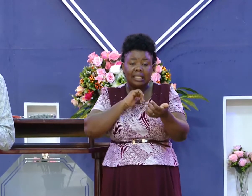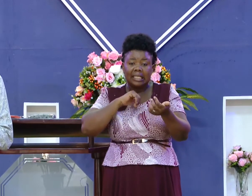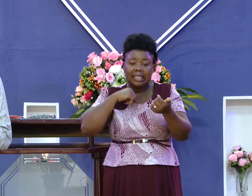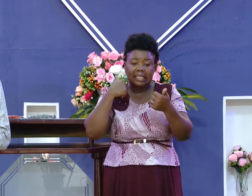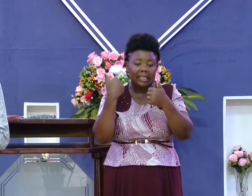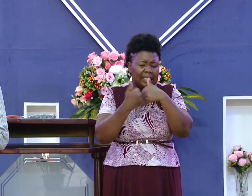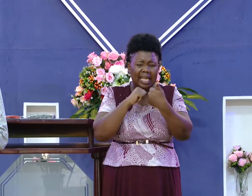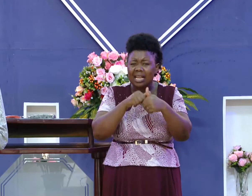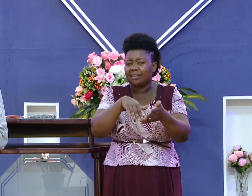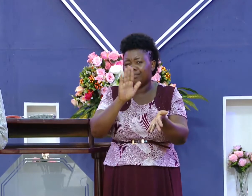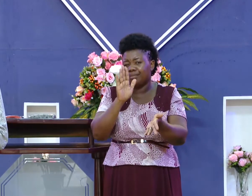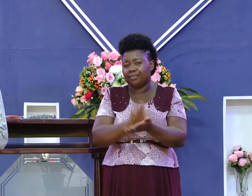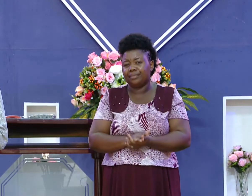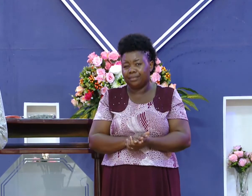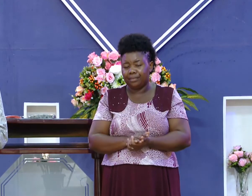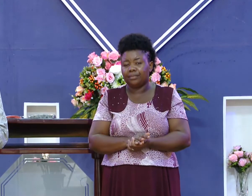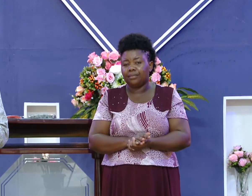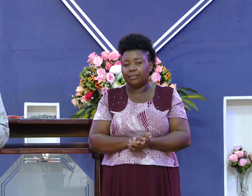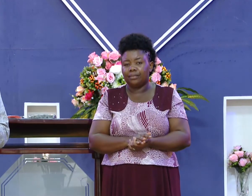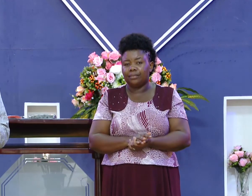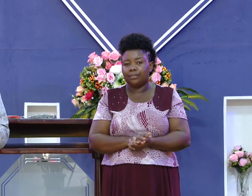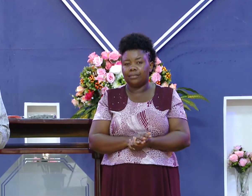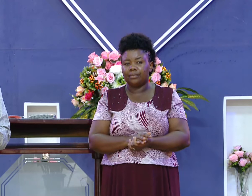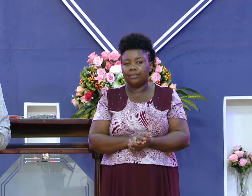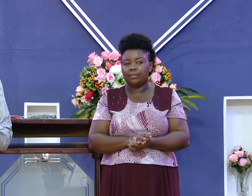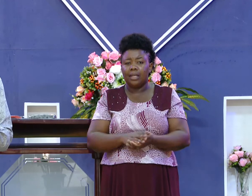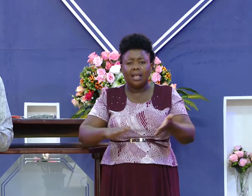The situation first reason.